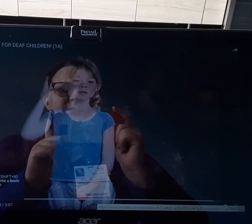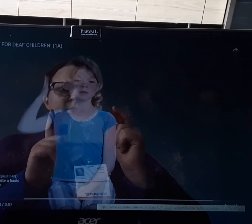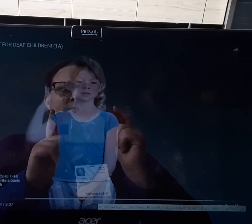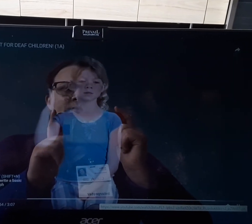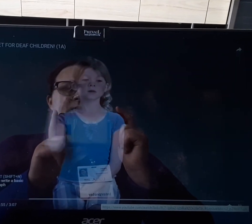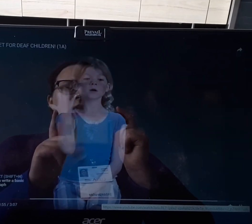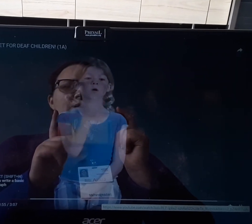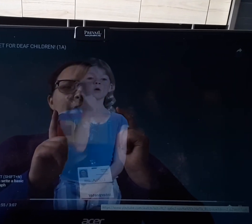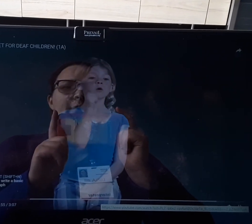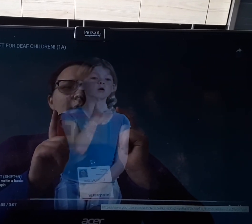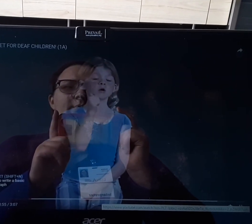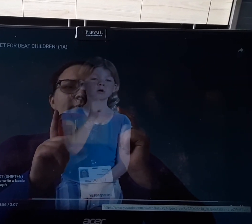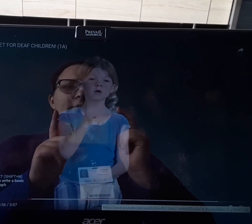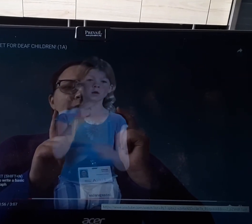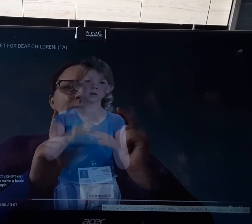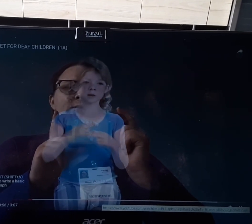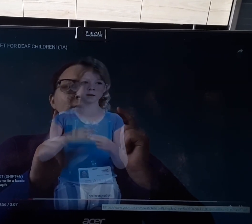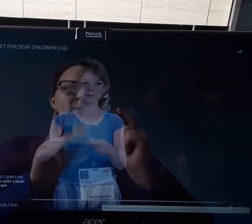A long time ago, there was a girl.